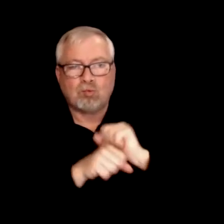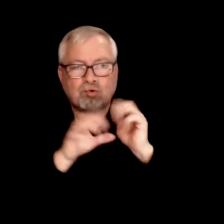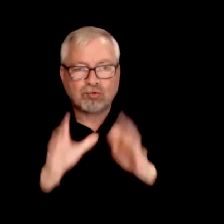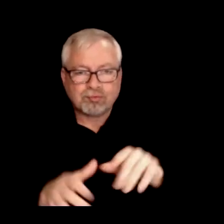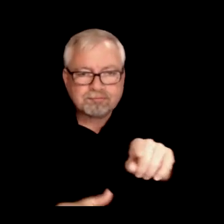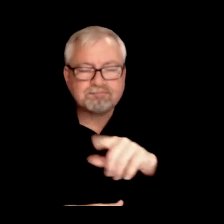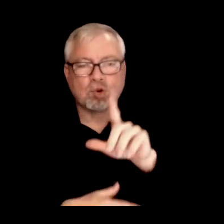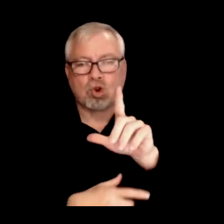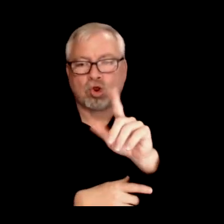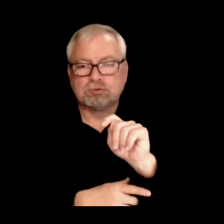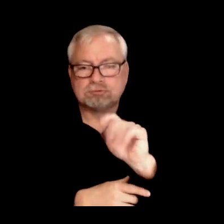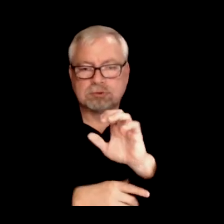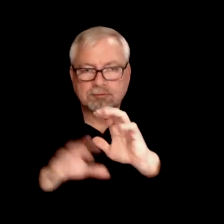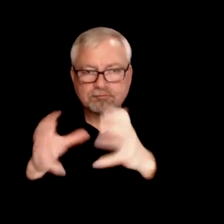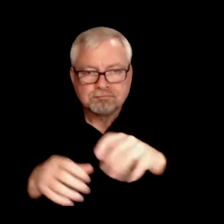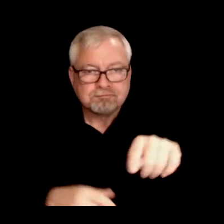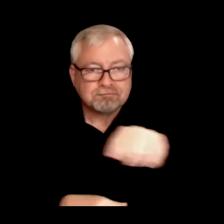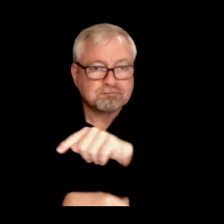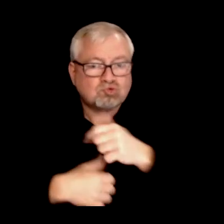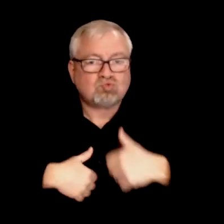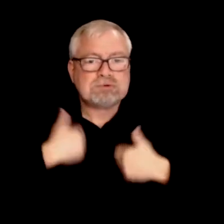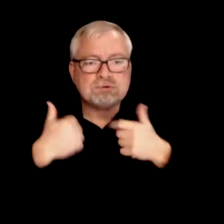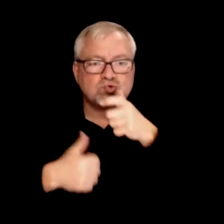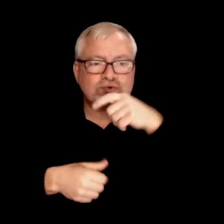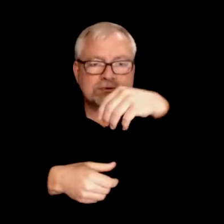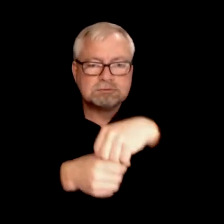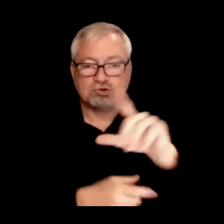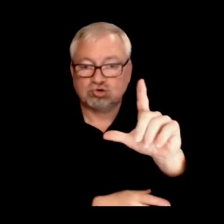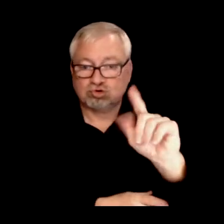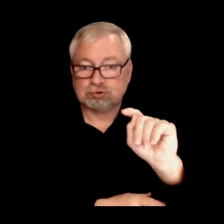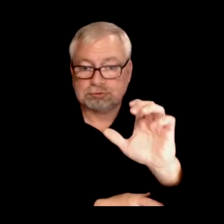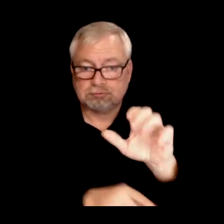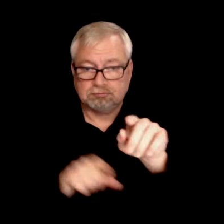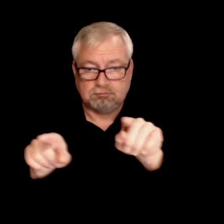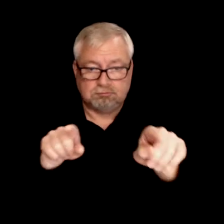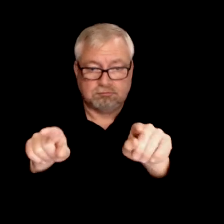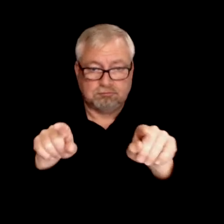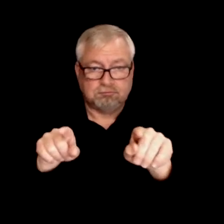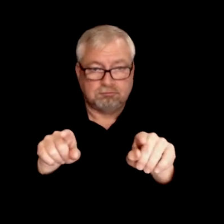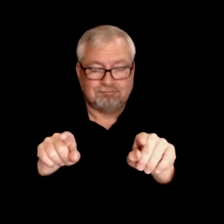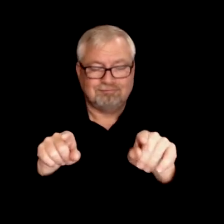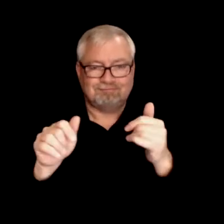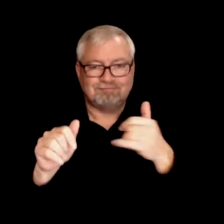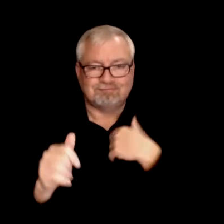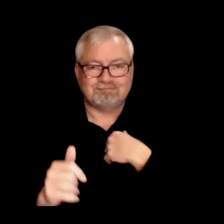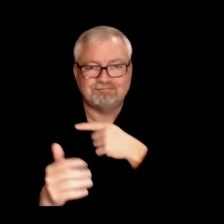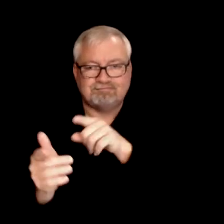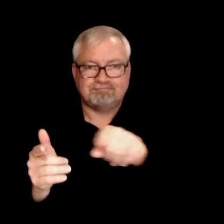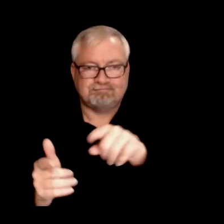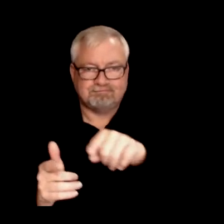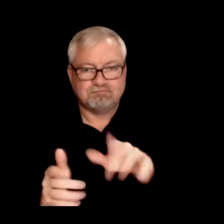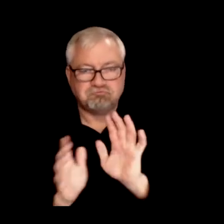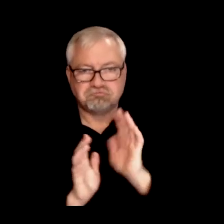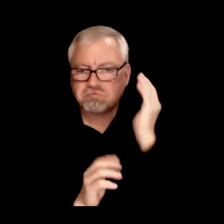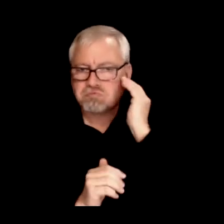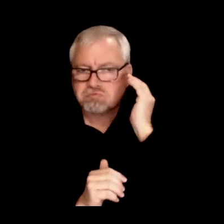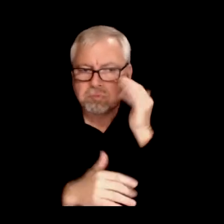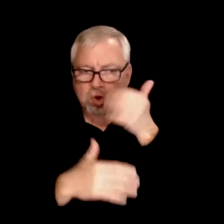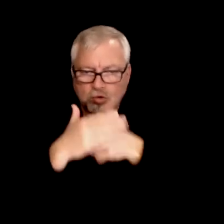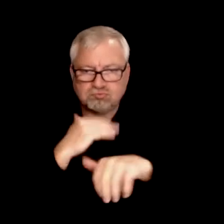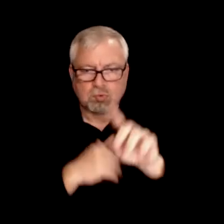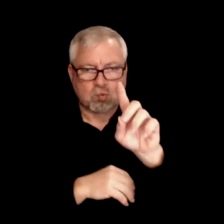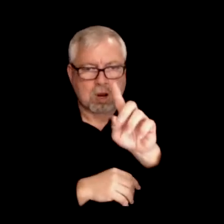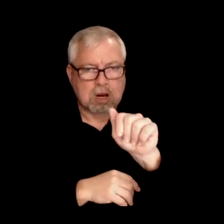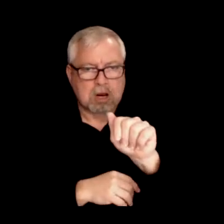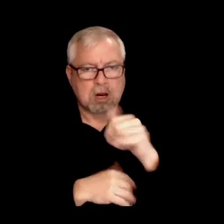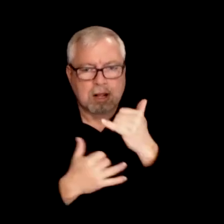residents. And because of the limited vaccine supply that we knew that we would be facing in these early weeks, we had